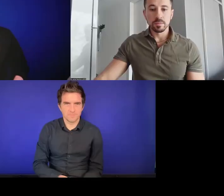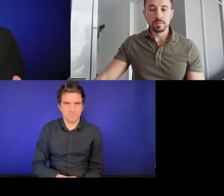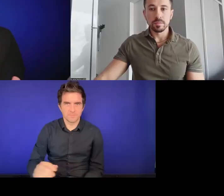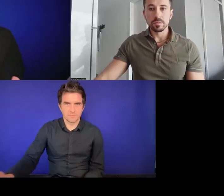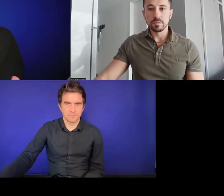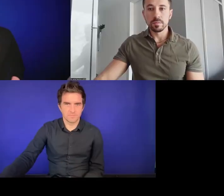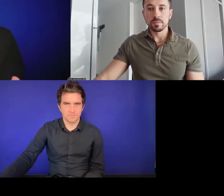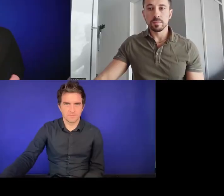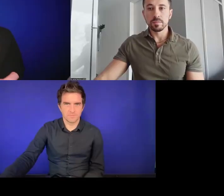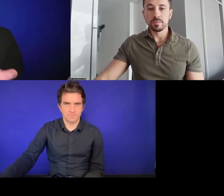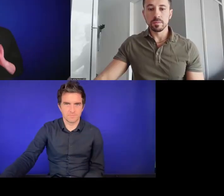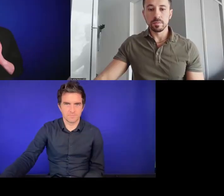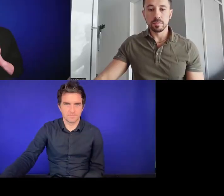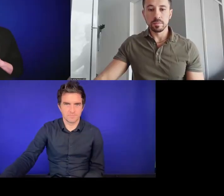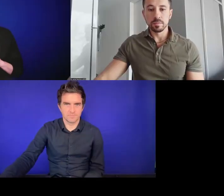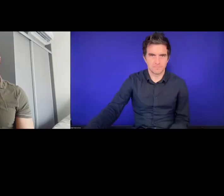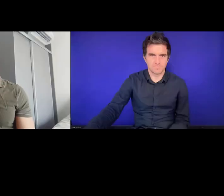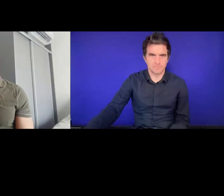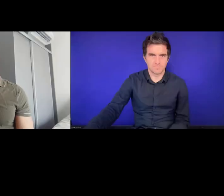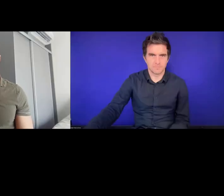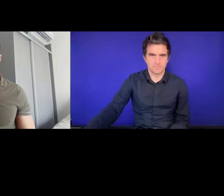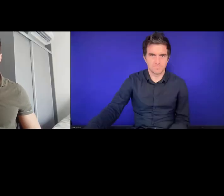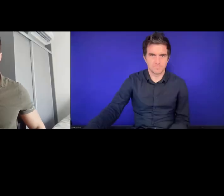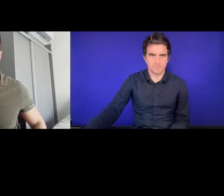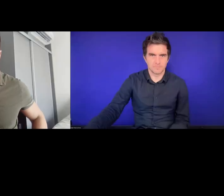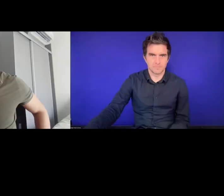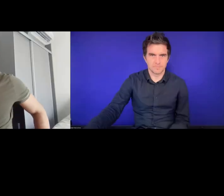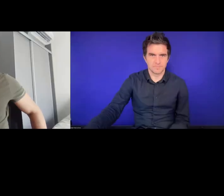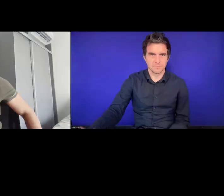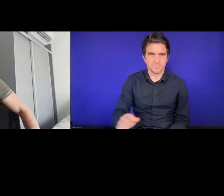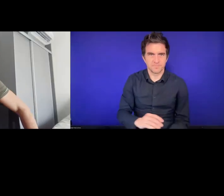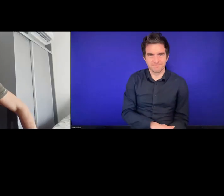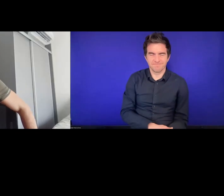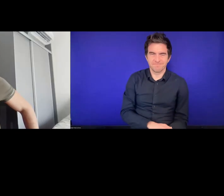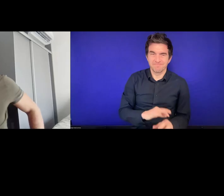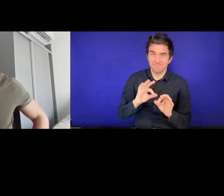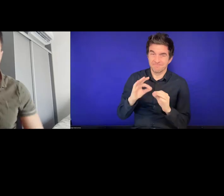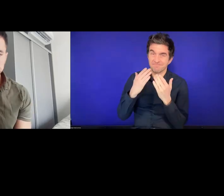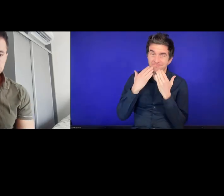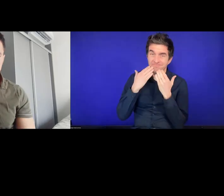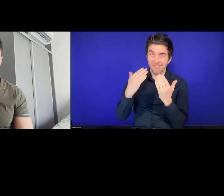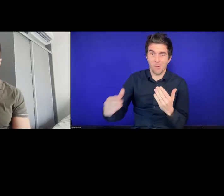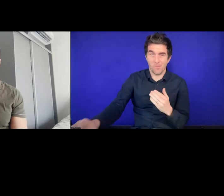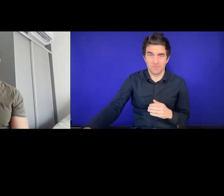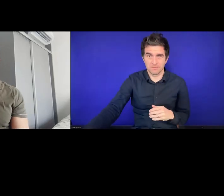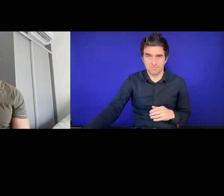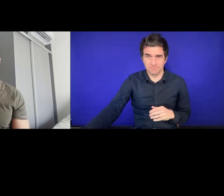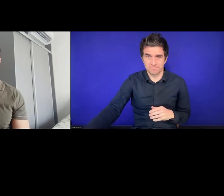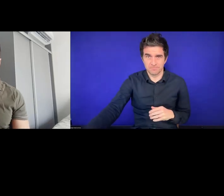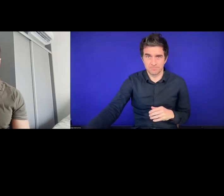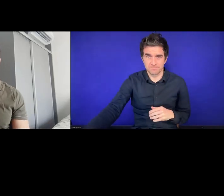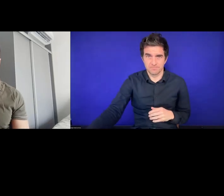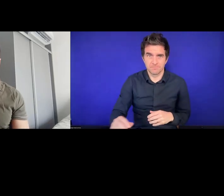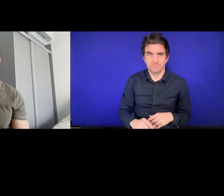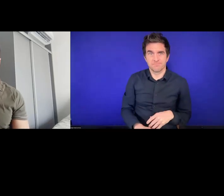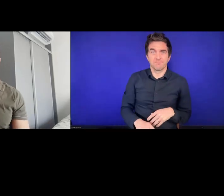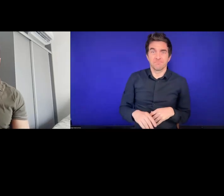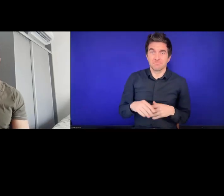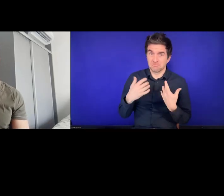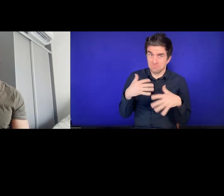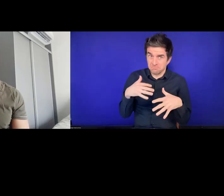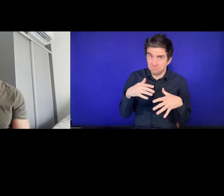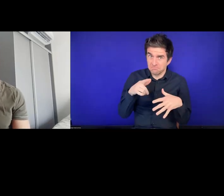Thank you so much, Lauren. That was incredibly interesting and helpful, I think, in trying to also understand how this can happen